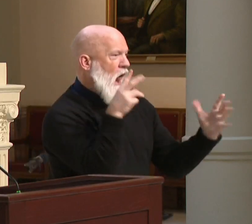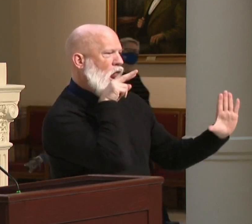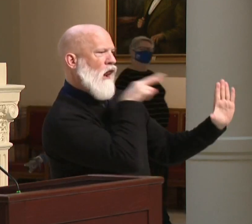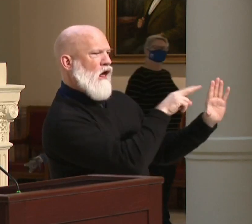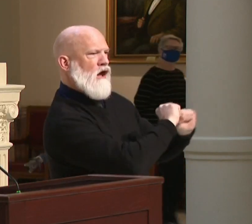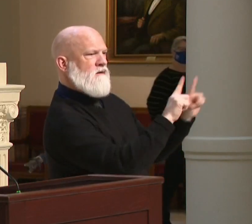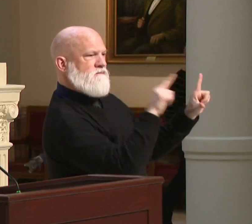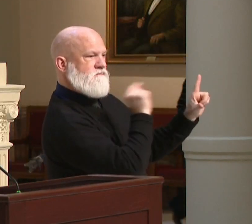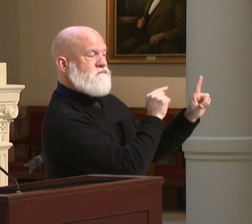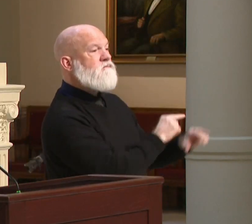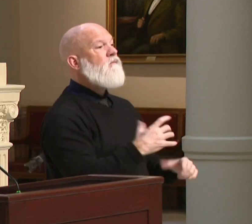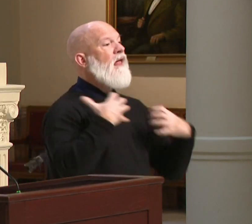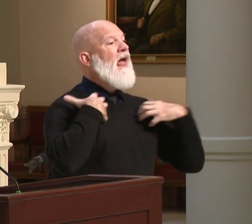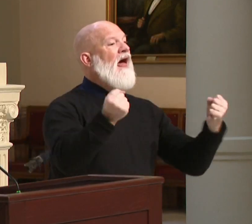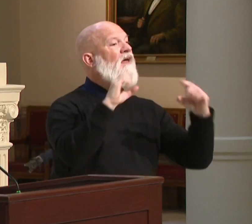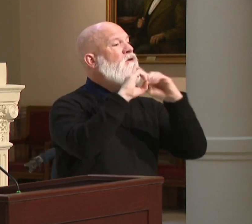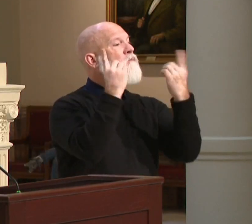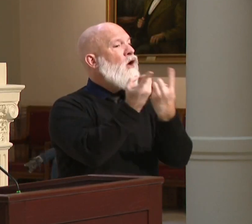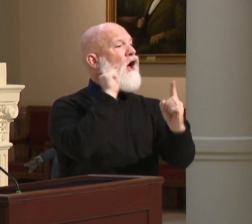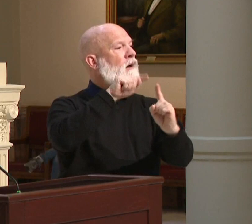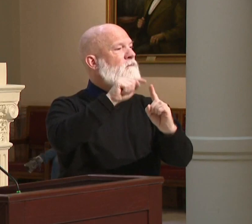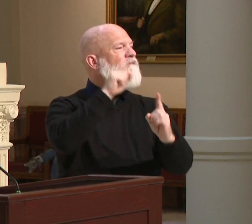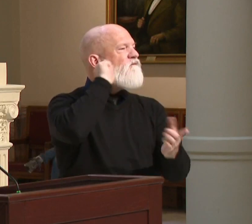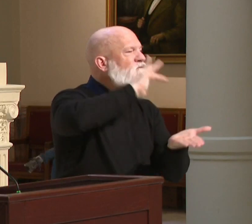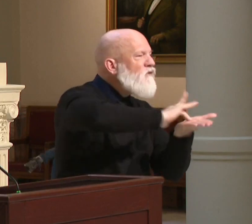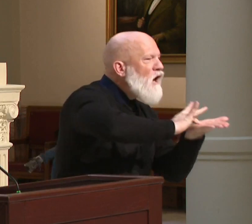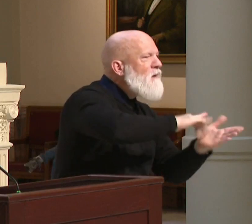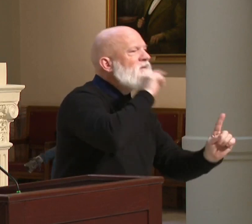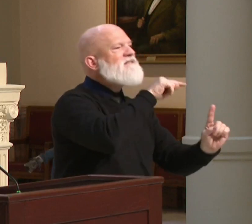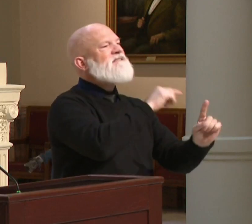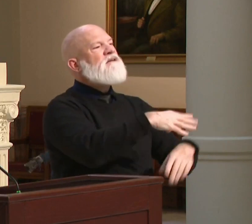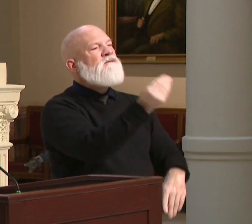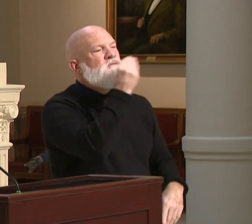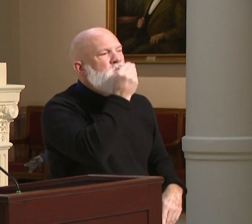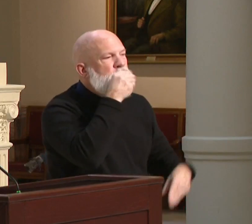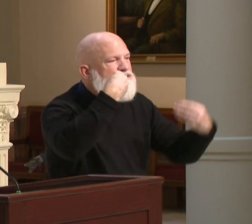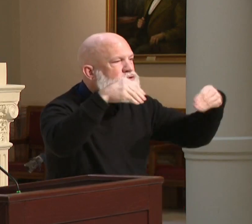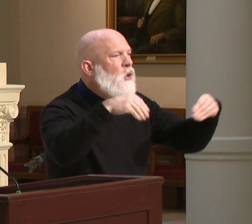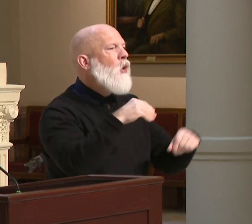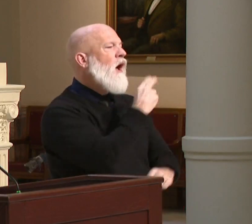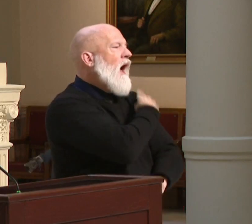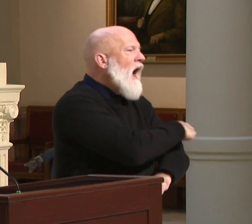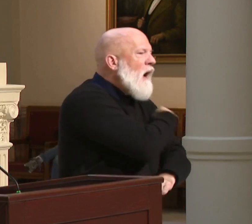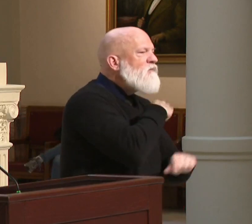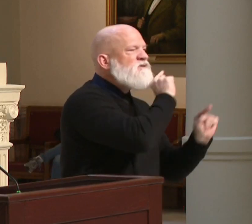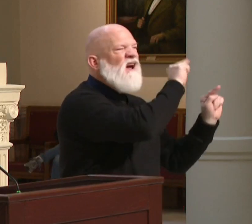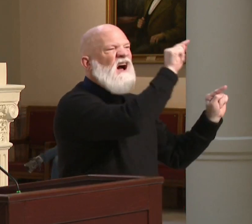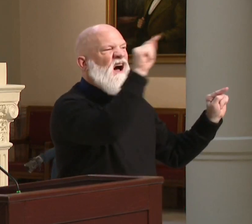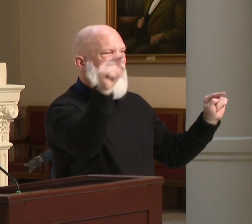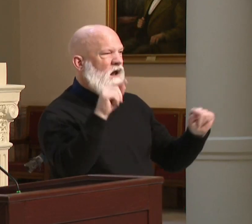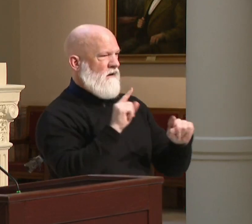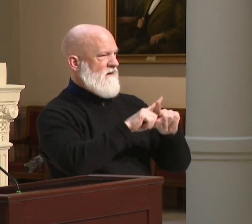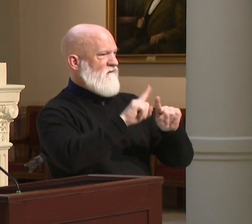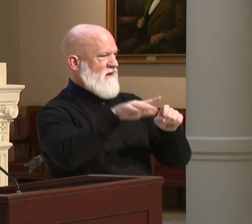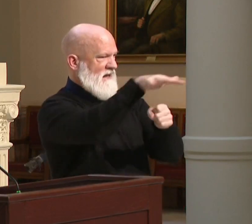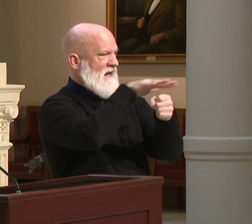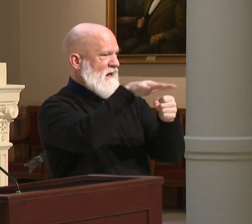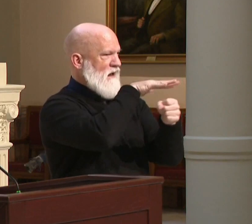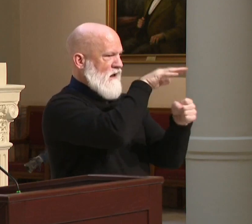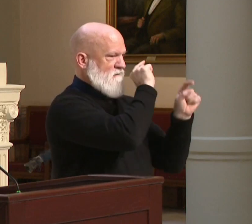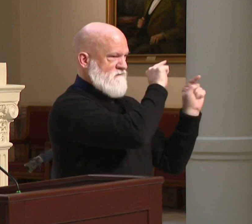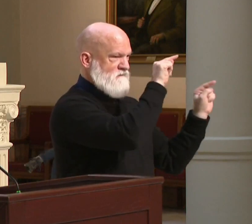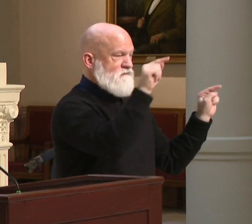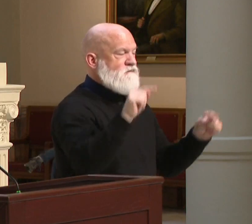department, pharmacy, grocery store, or even hospitals in certain locations.